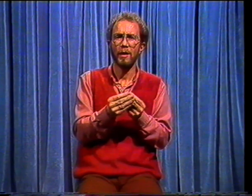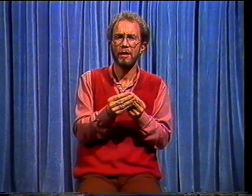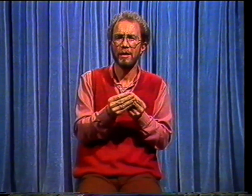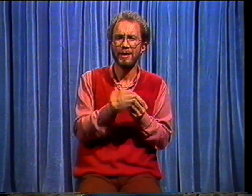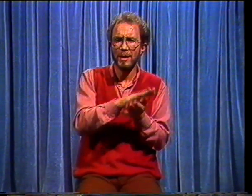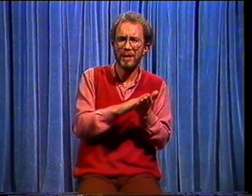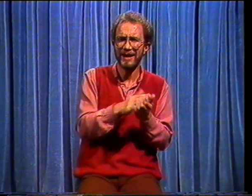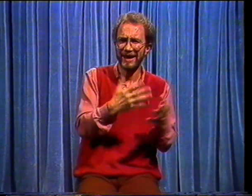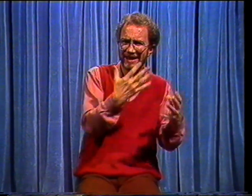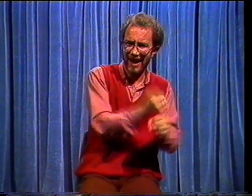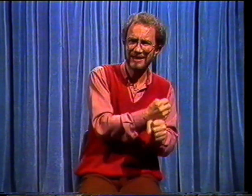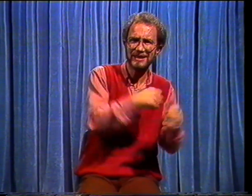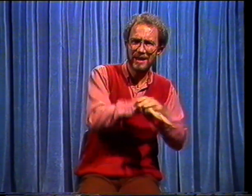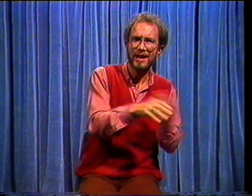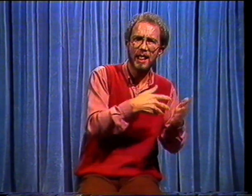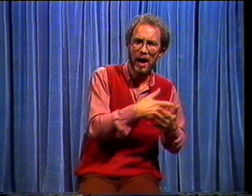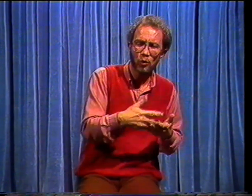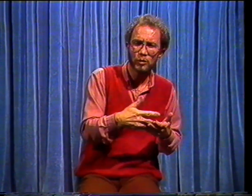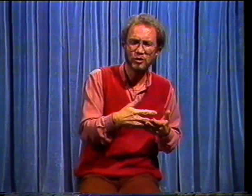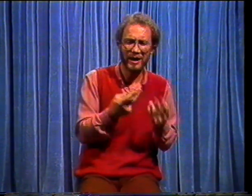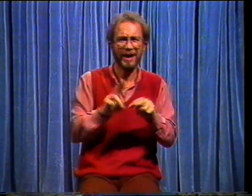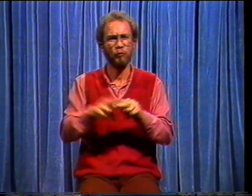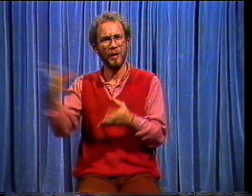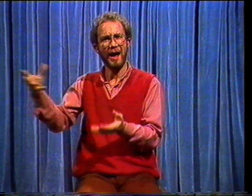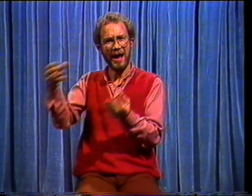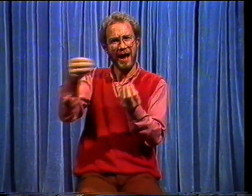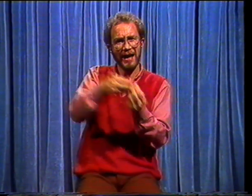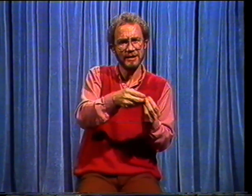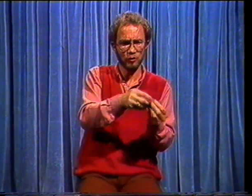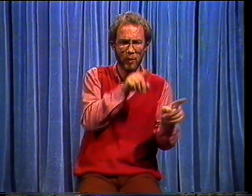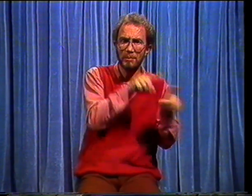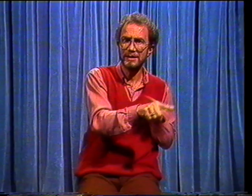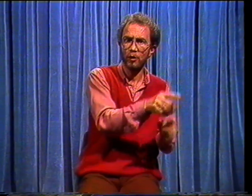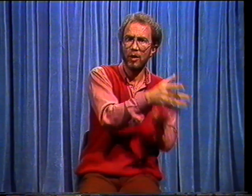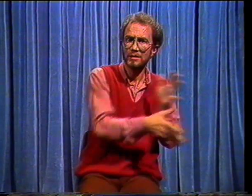with the meaning that it has in the language if we add it to a particular sign.